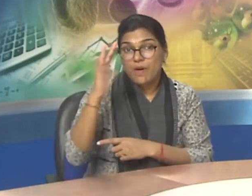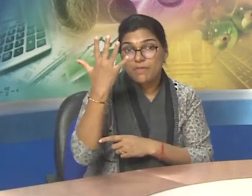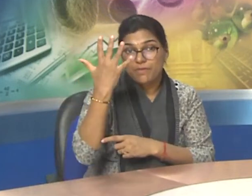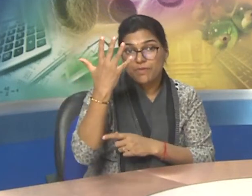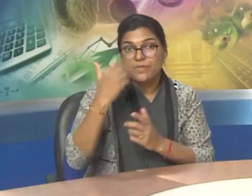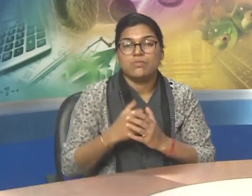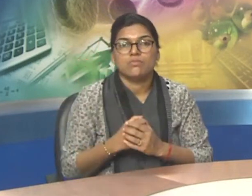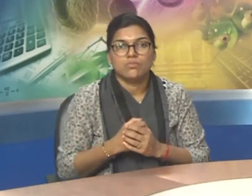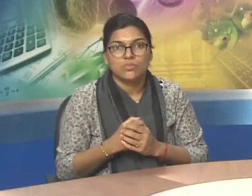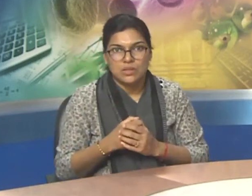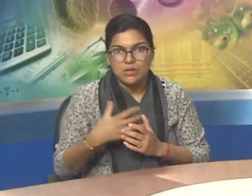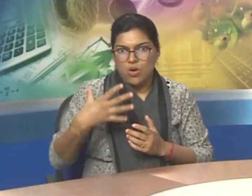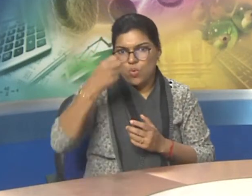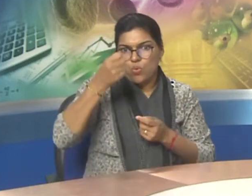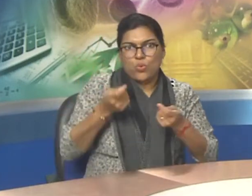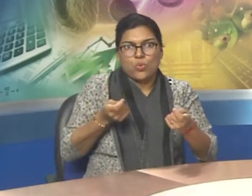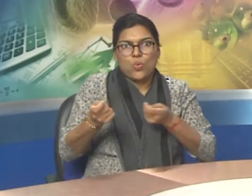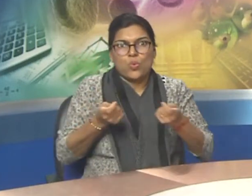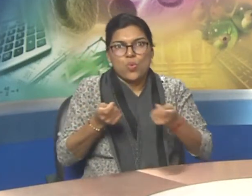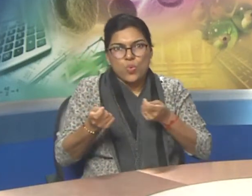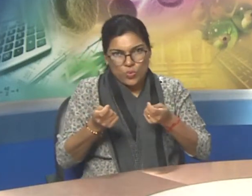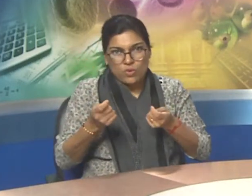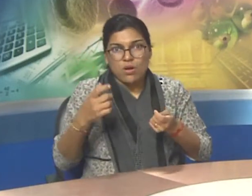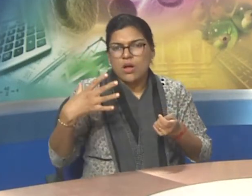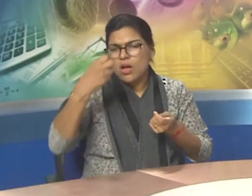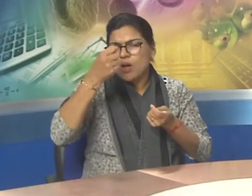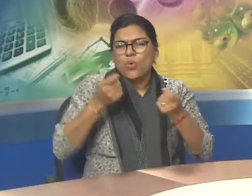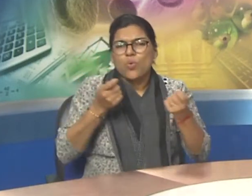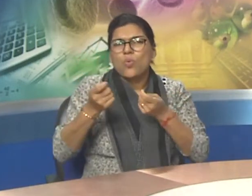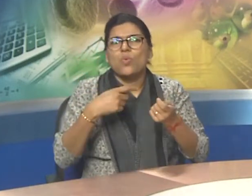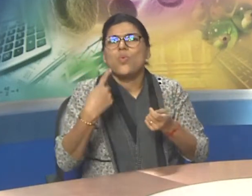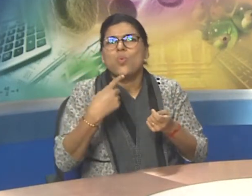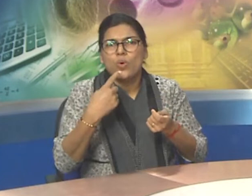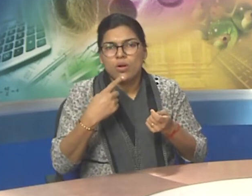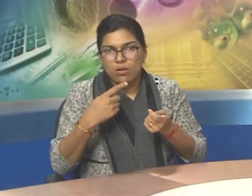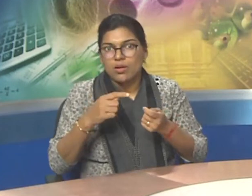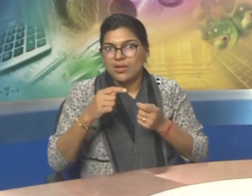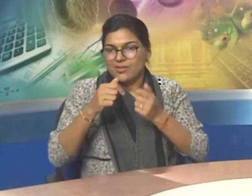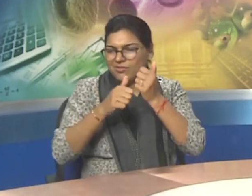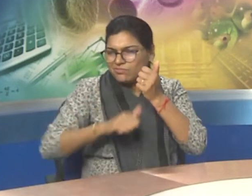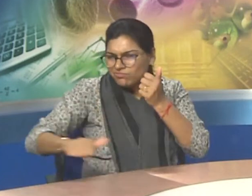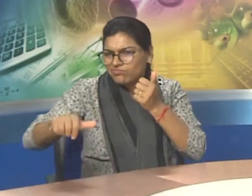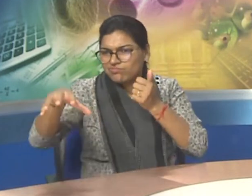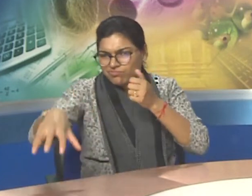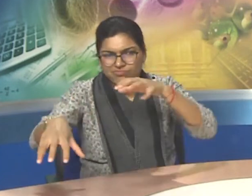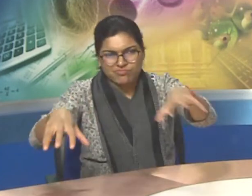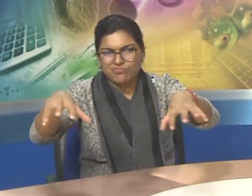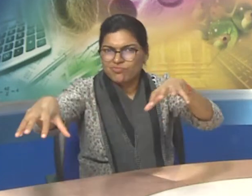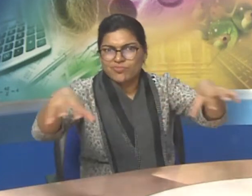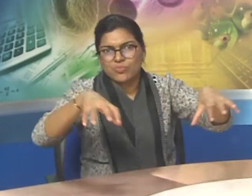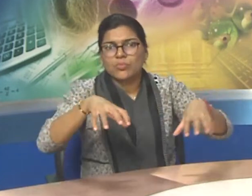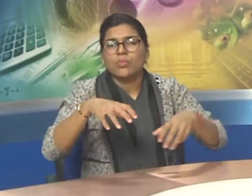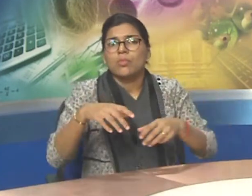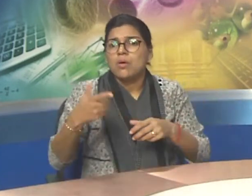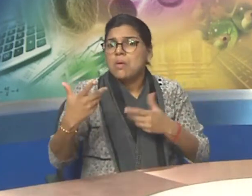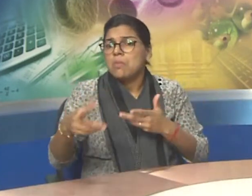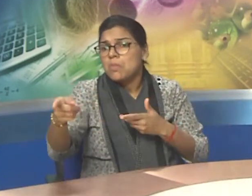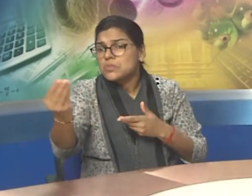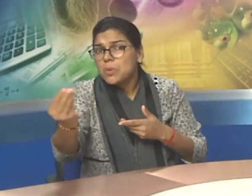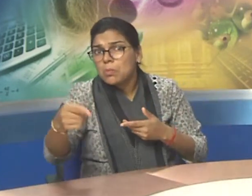The fifth implication of the fourth law states that the libraries are